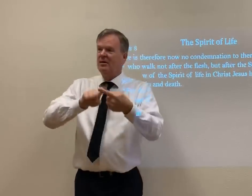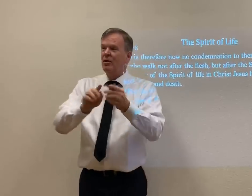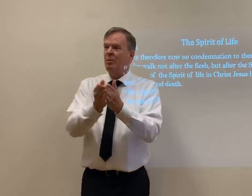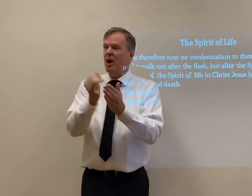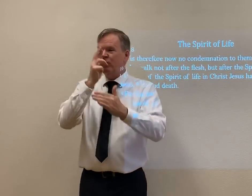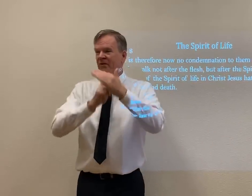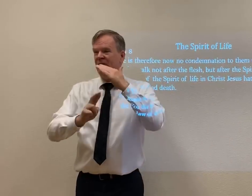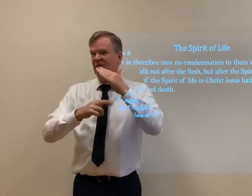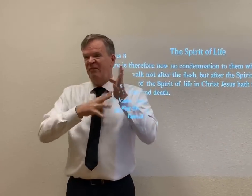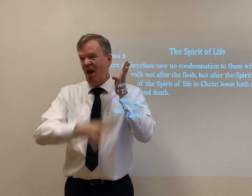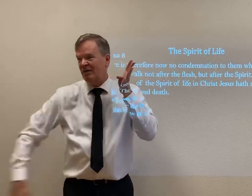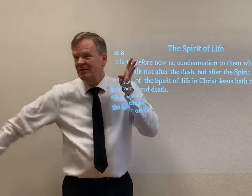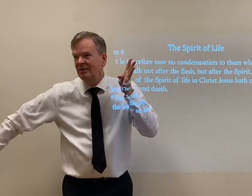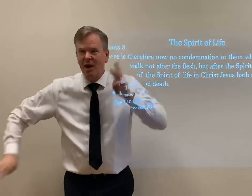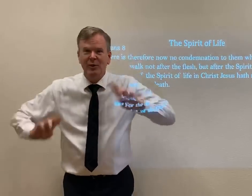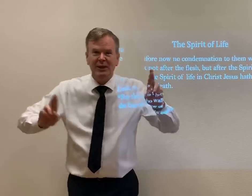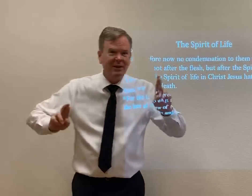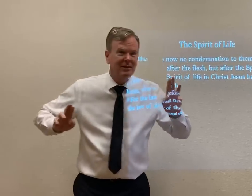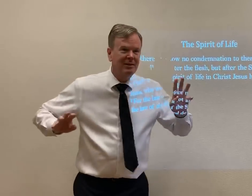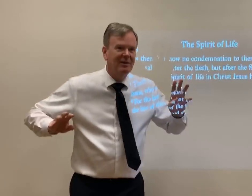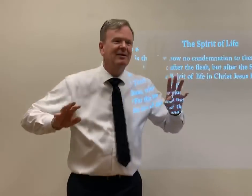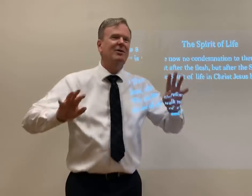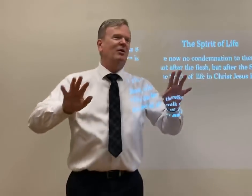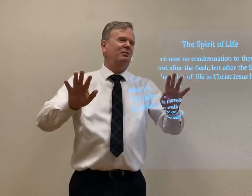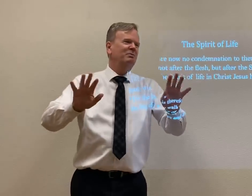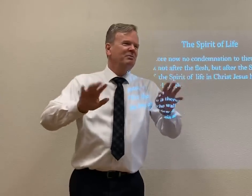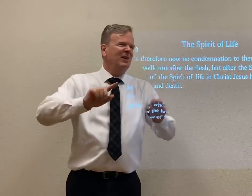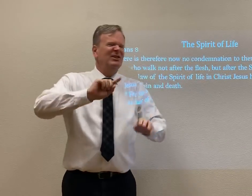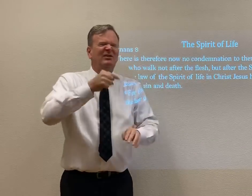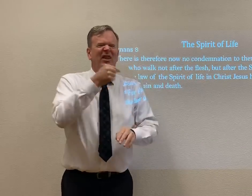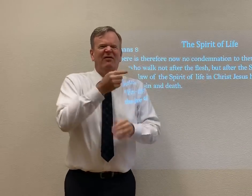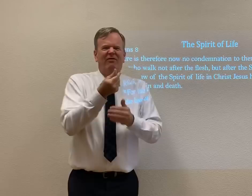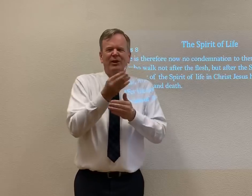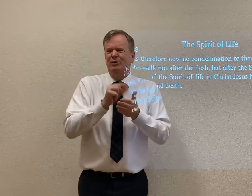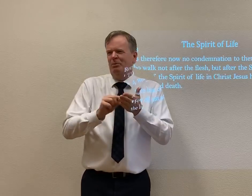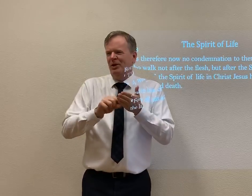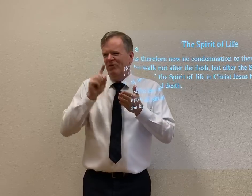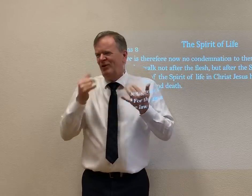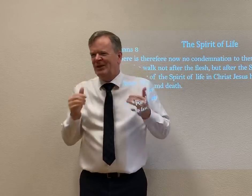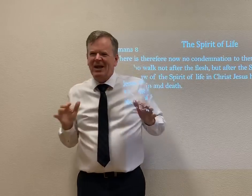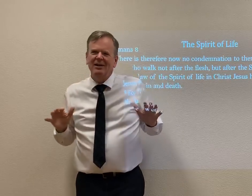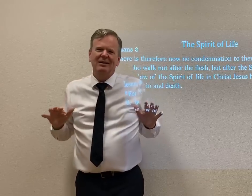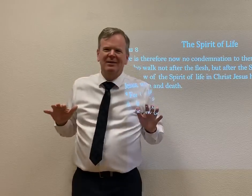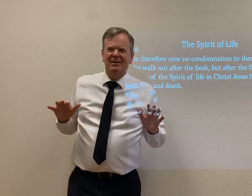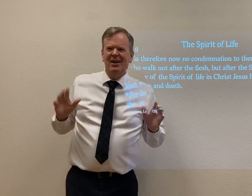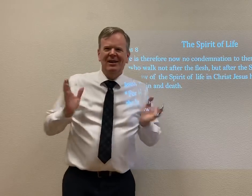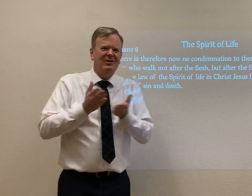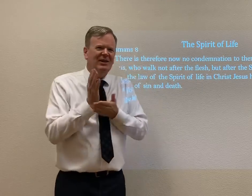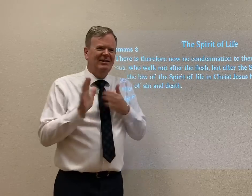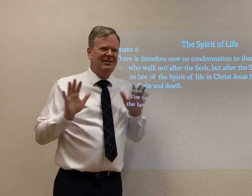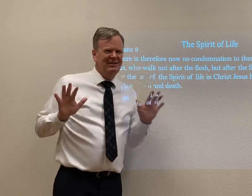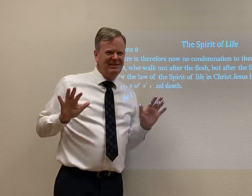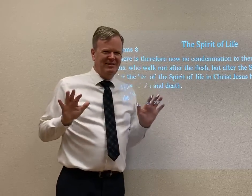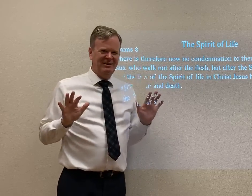Scripture 3 out of, it goes all the way into the book of Revelation. You ready? Yeah. Oh, I'm kidding. There's just a few more scriptures left for today.